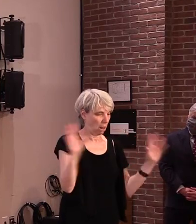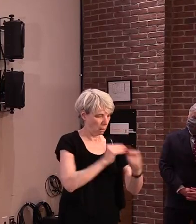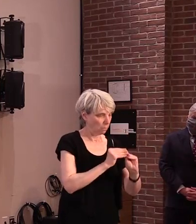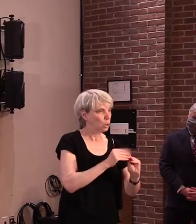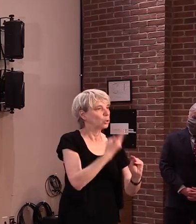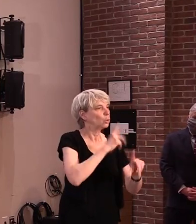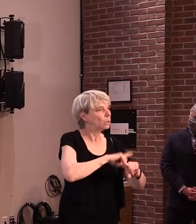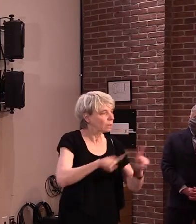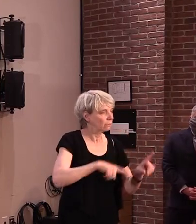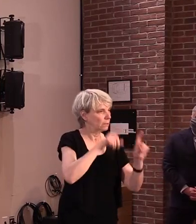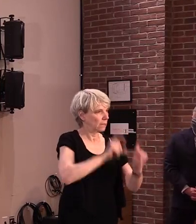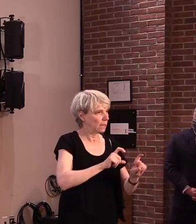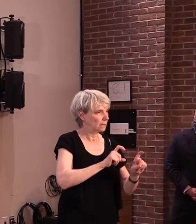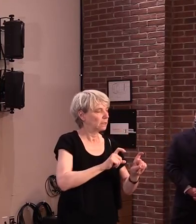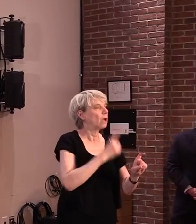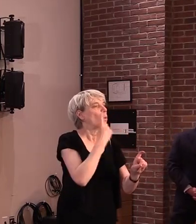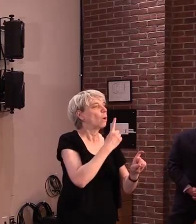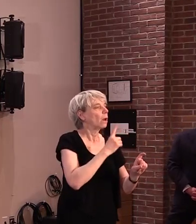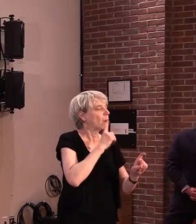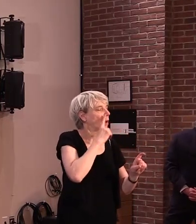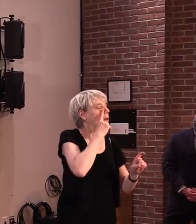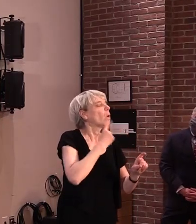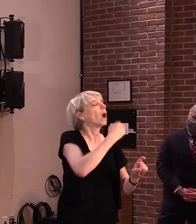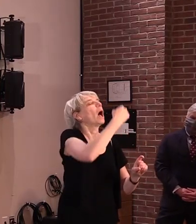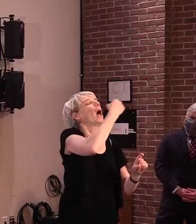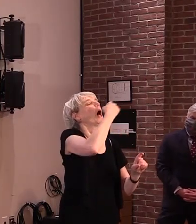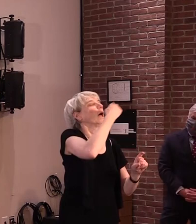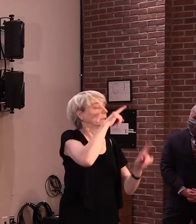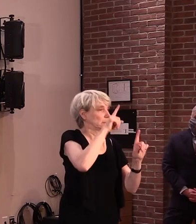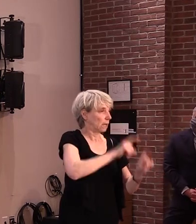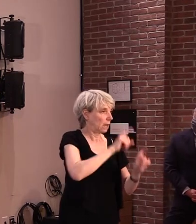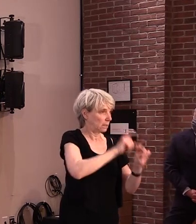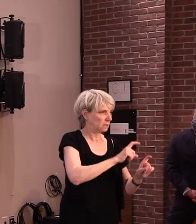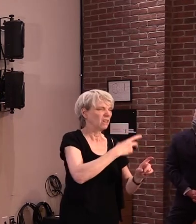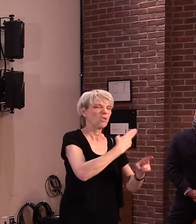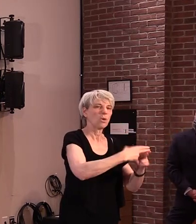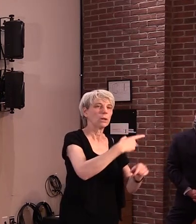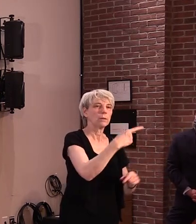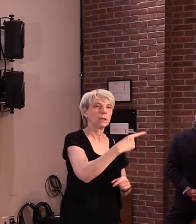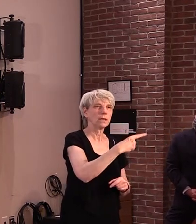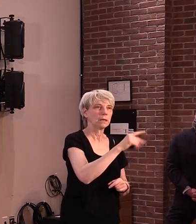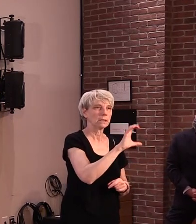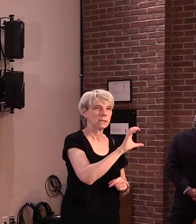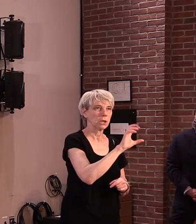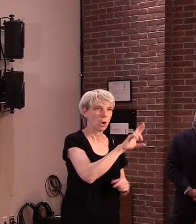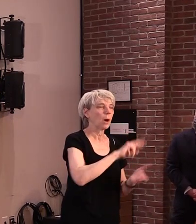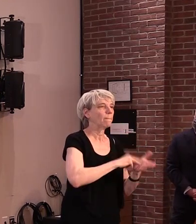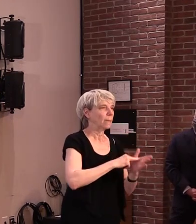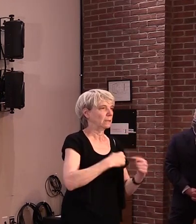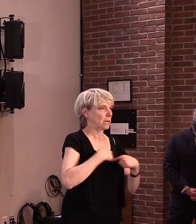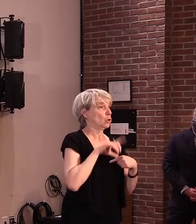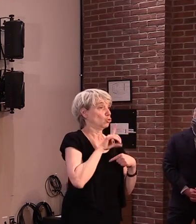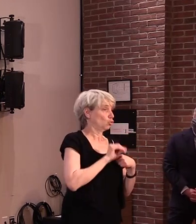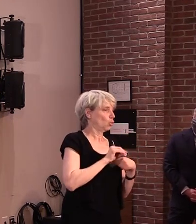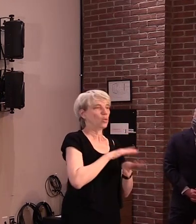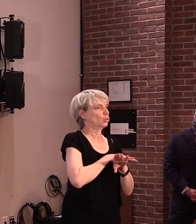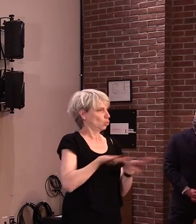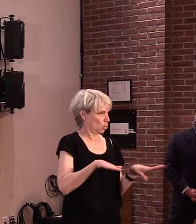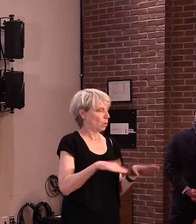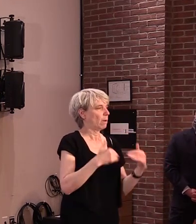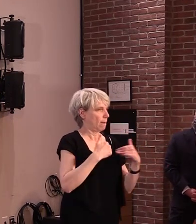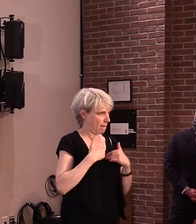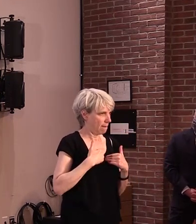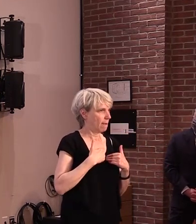swab test, the nasopharyngeal swabs, which is PCR data telling people how much active